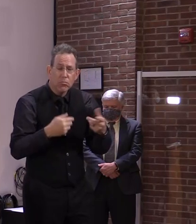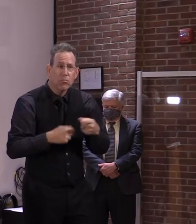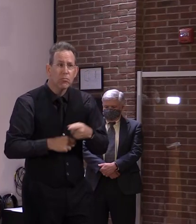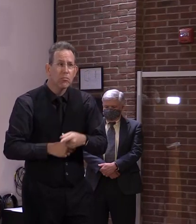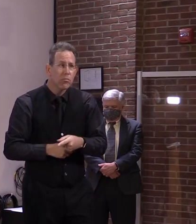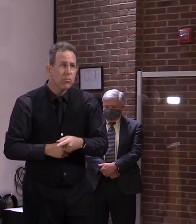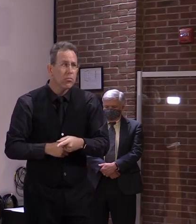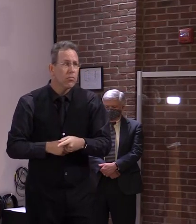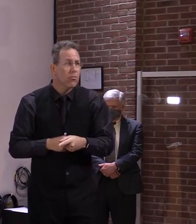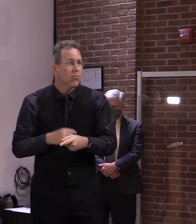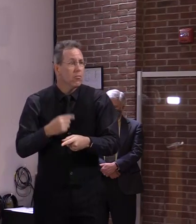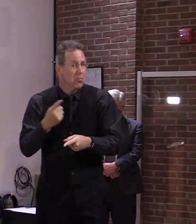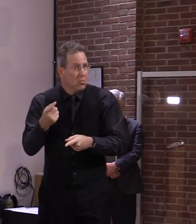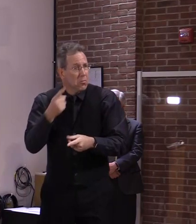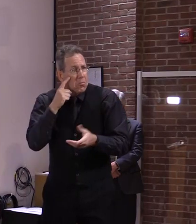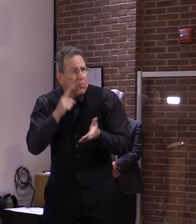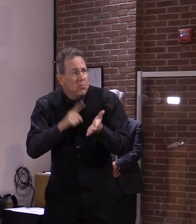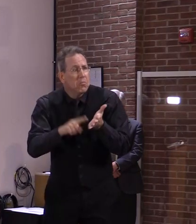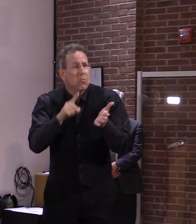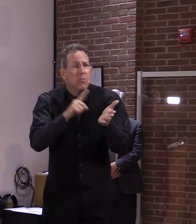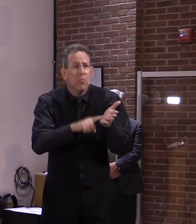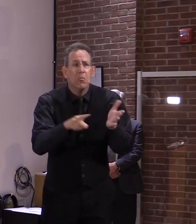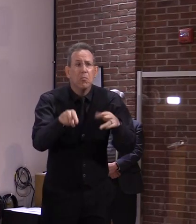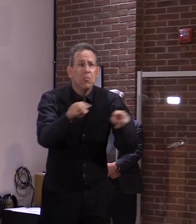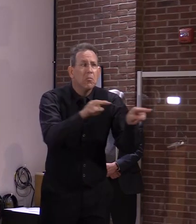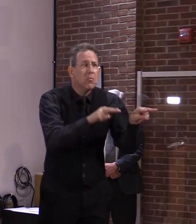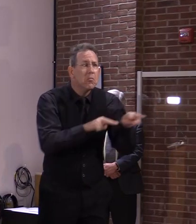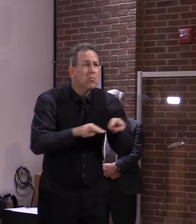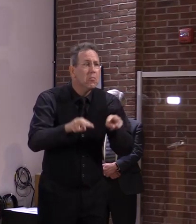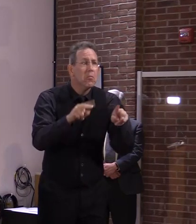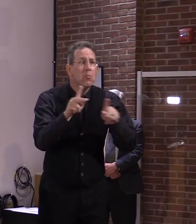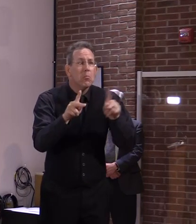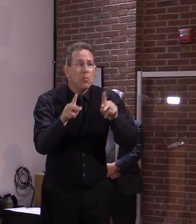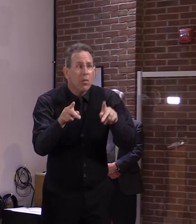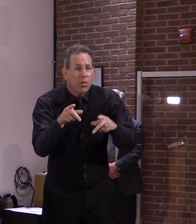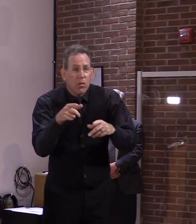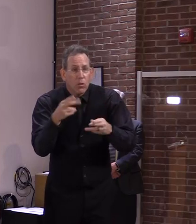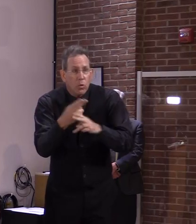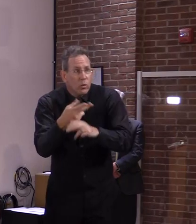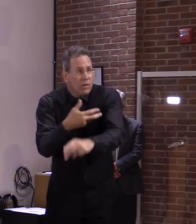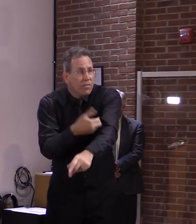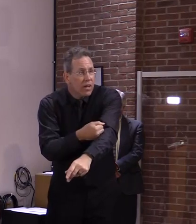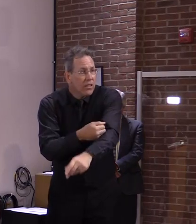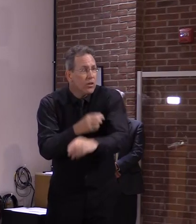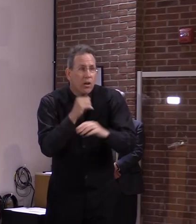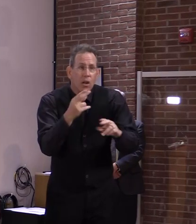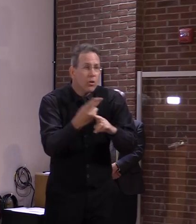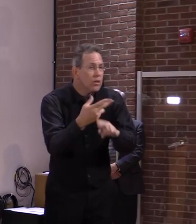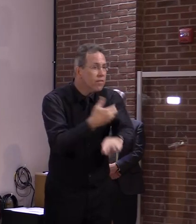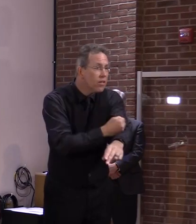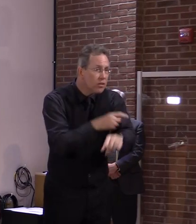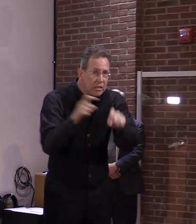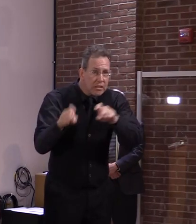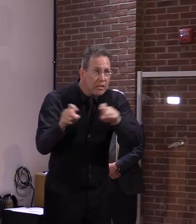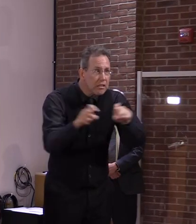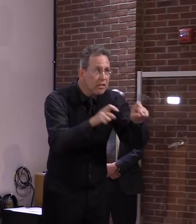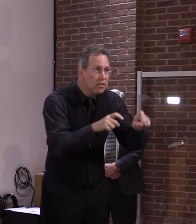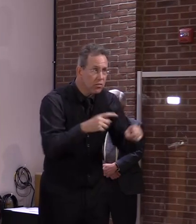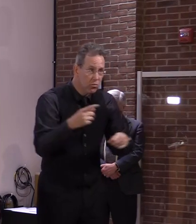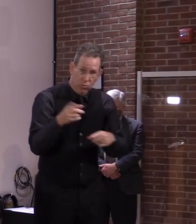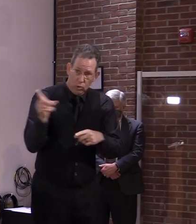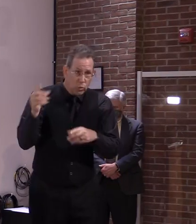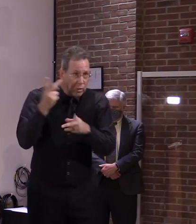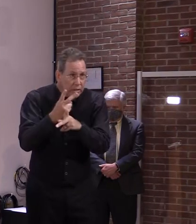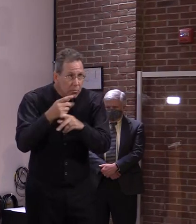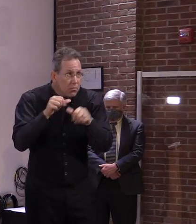keep an eye on people who are both vaccinated and not vaccinated to get an early sense if there should